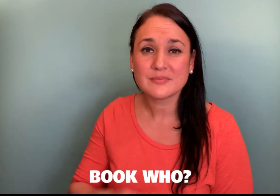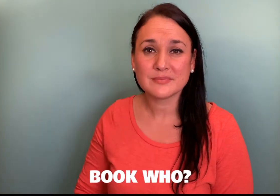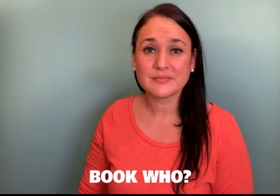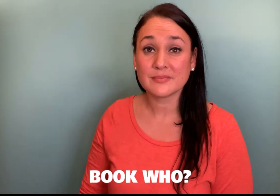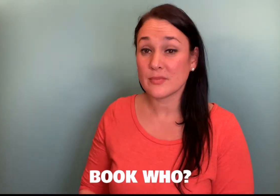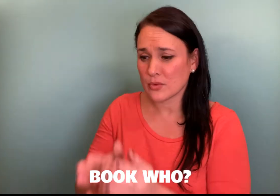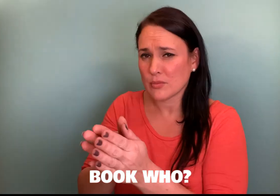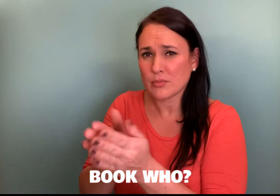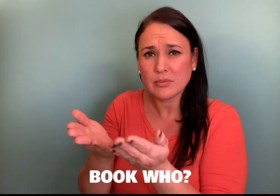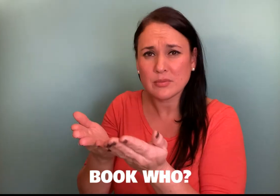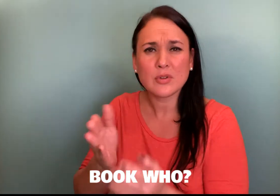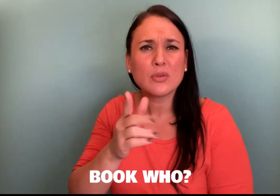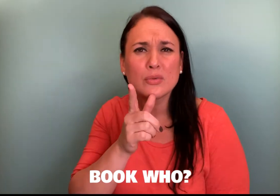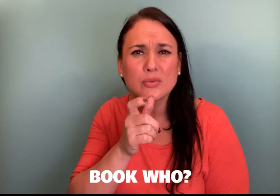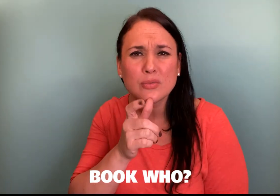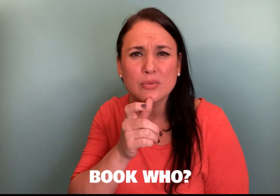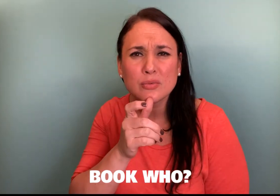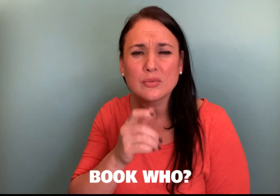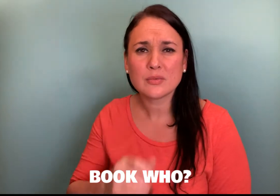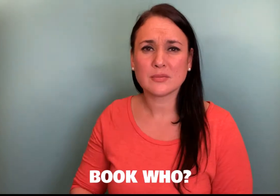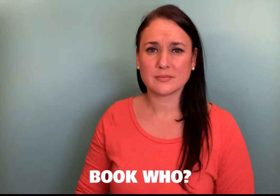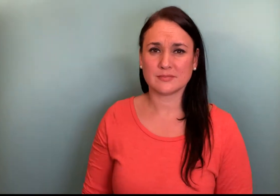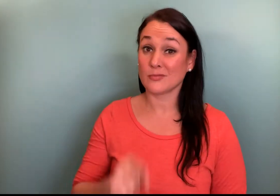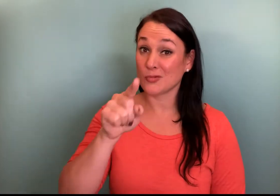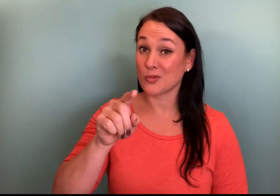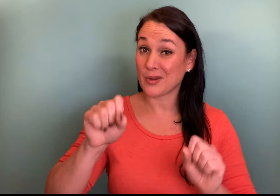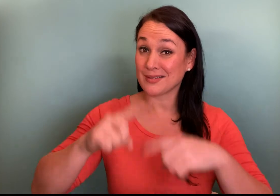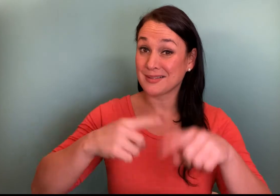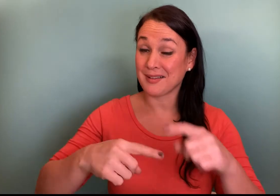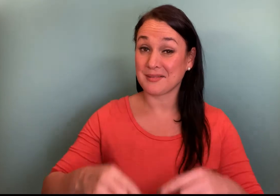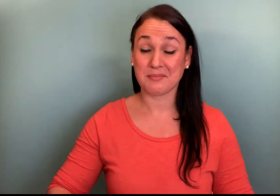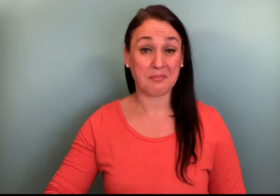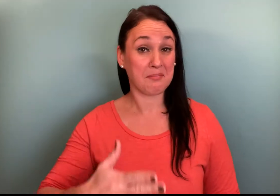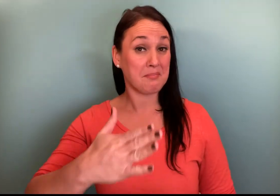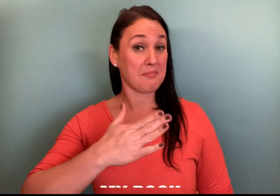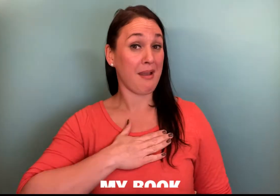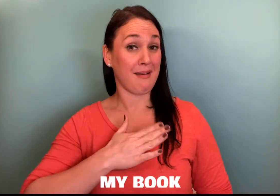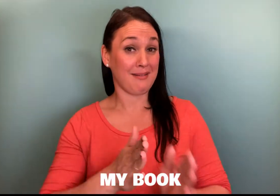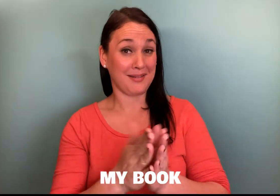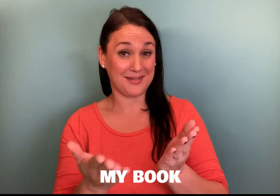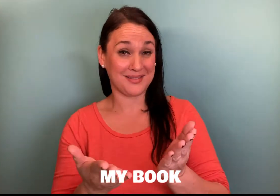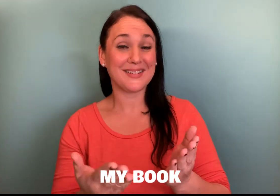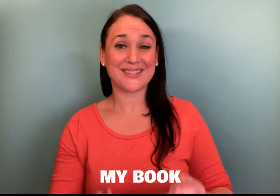who? Book, who? The response is, my